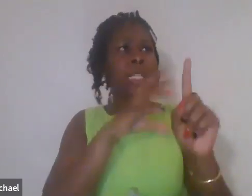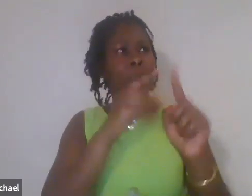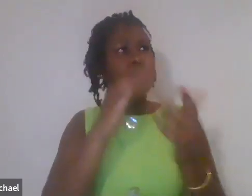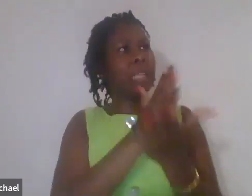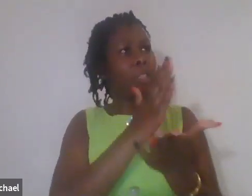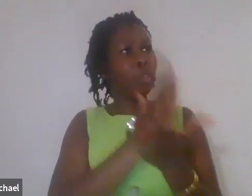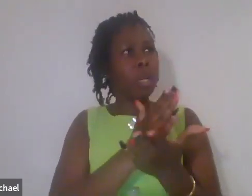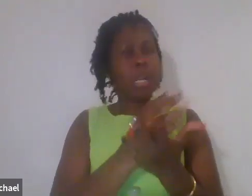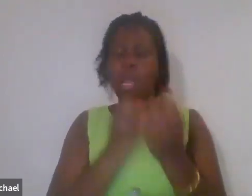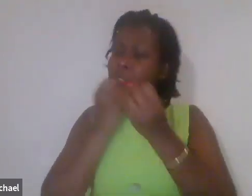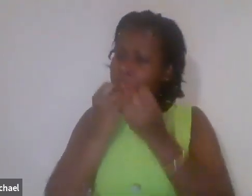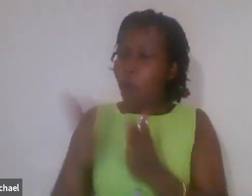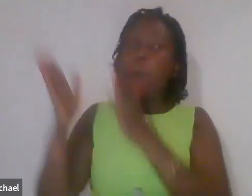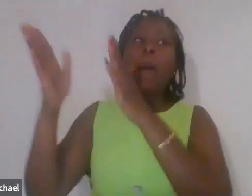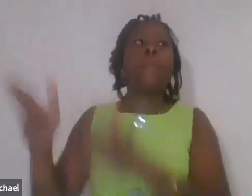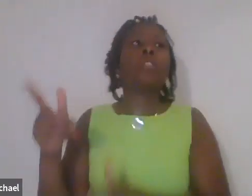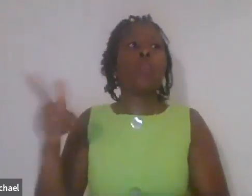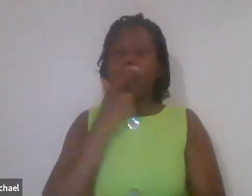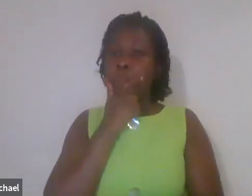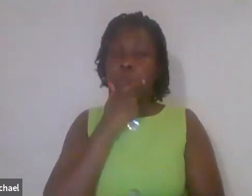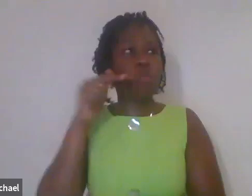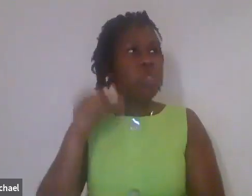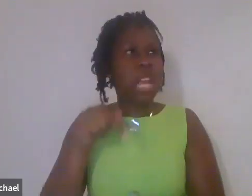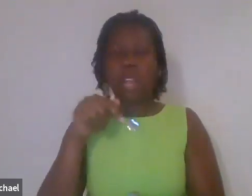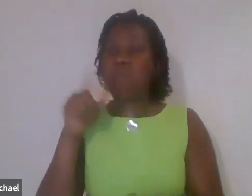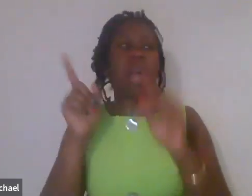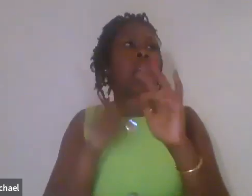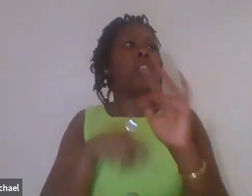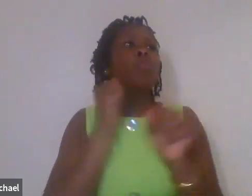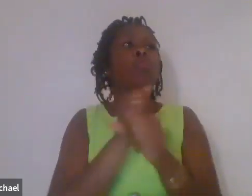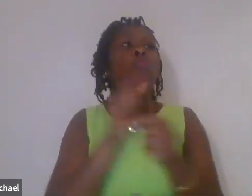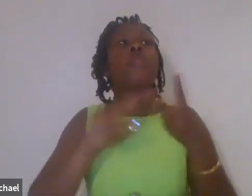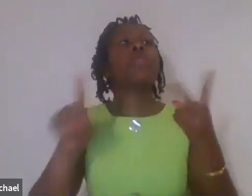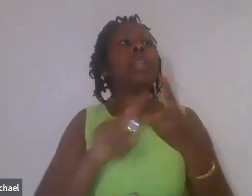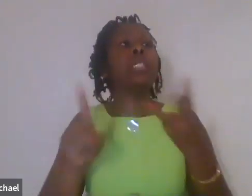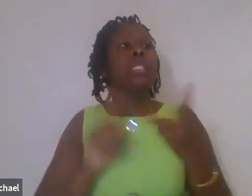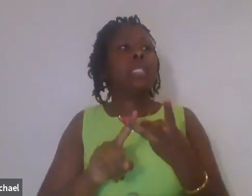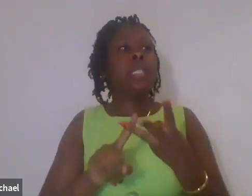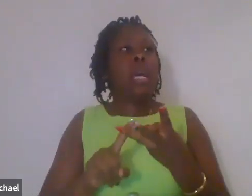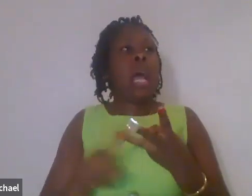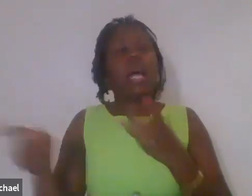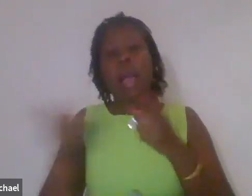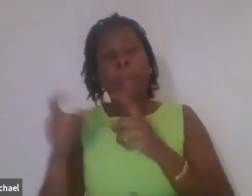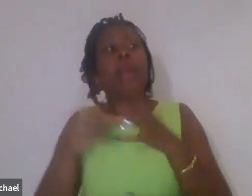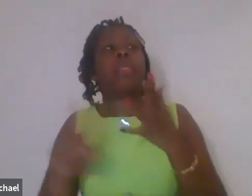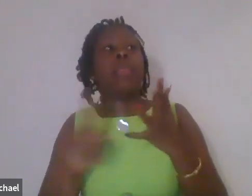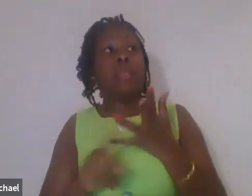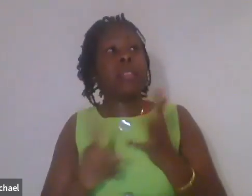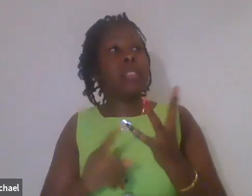Mental perception. I have a mentorship session. I might inform this person today I cannot do A, B, C, D. I can